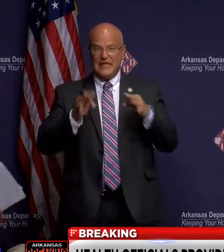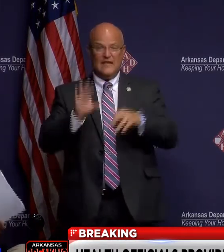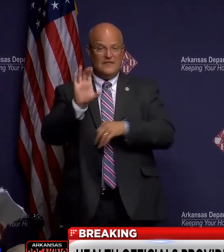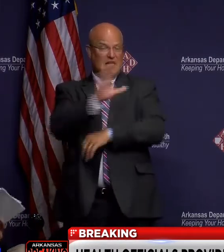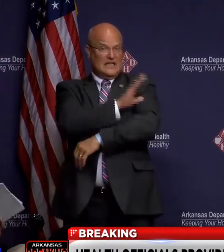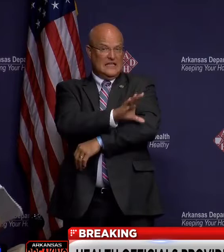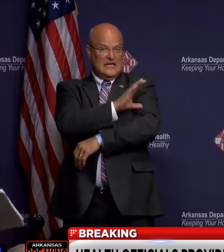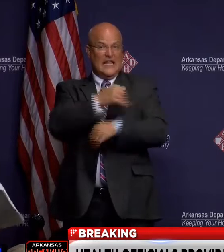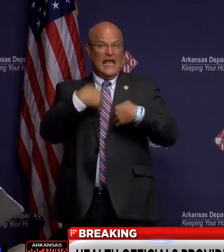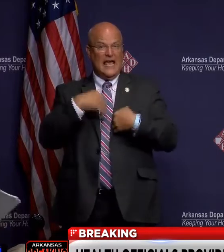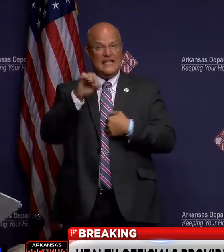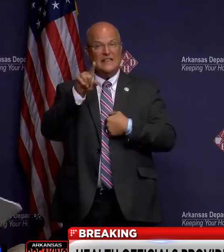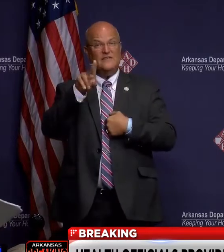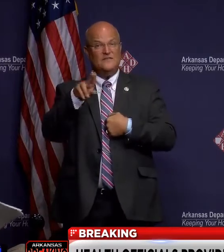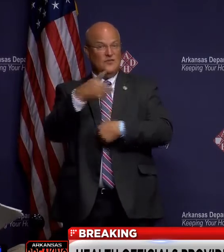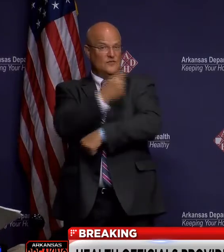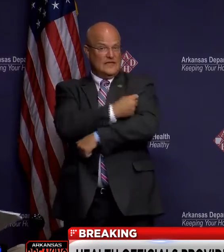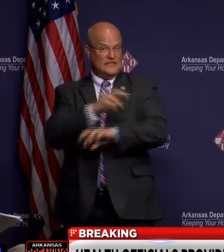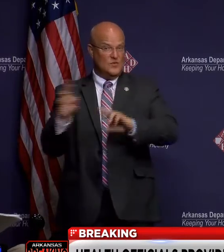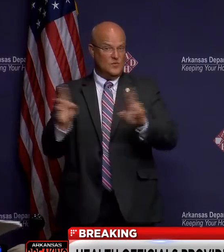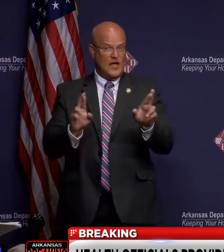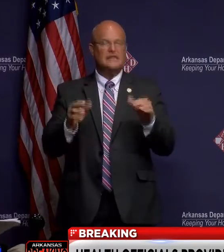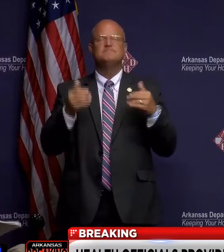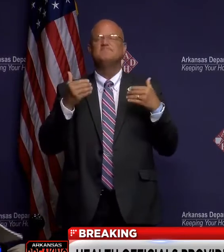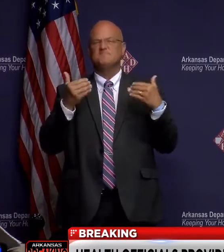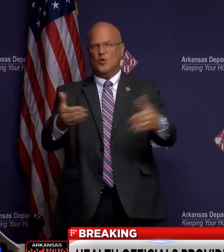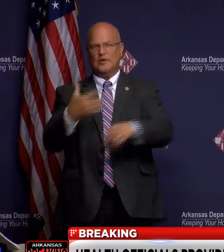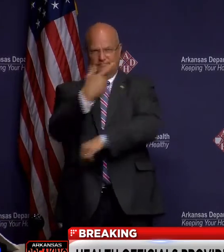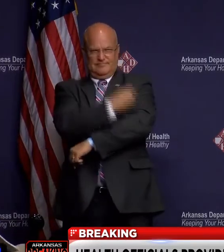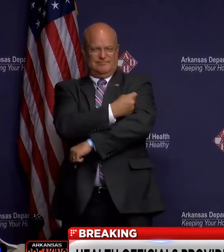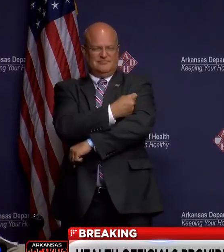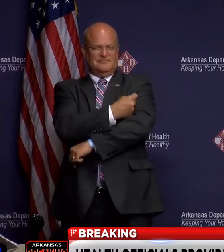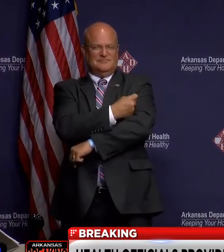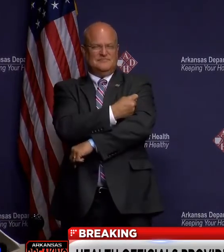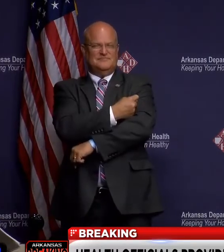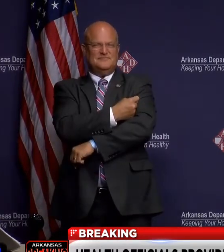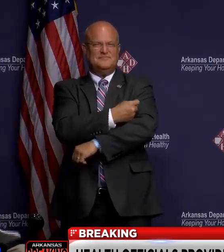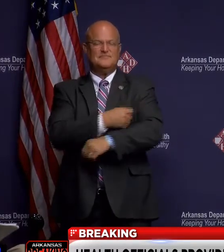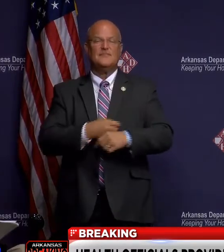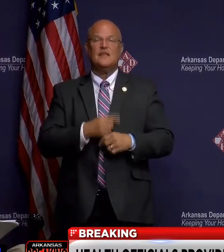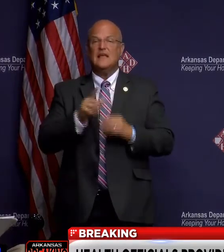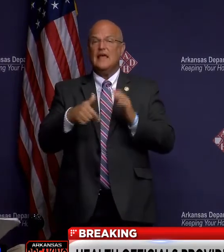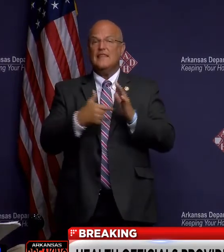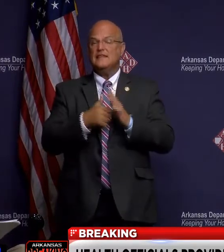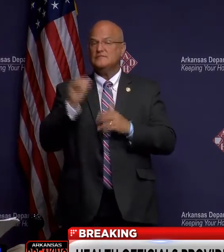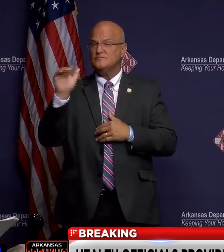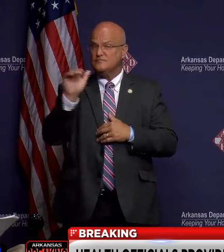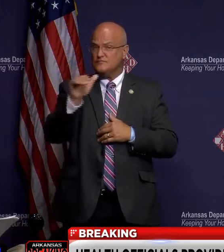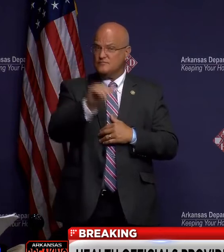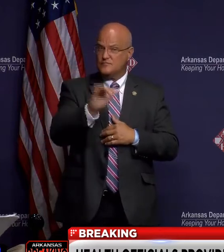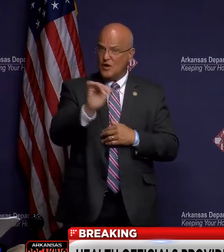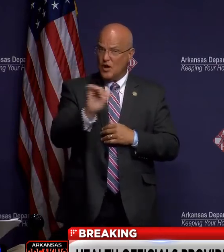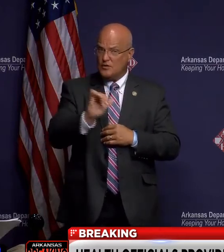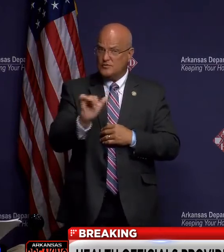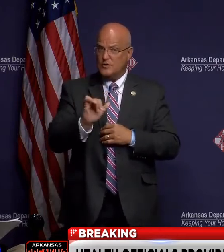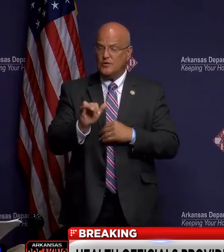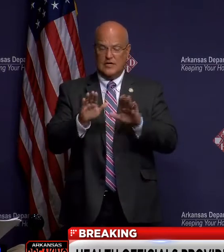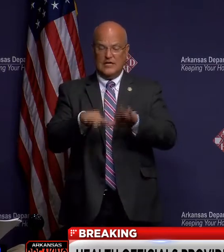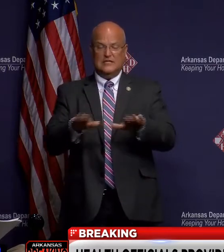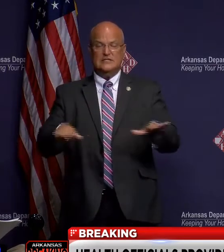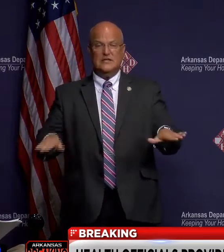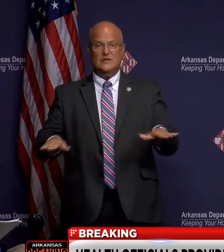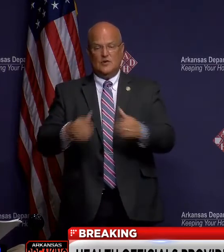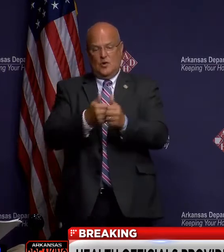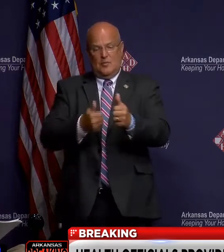clinic has the flu vaccine available, go ahead and get one. And this is a reminder also for any children who